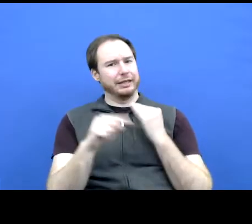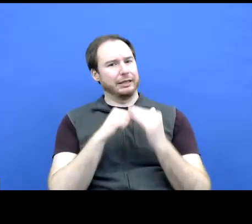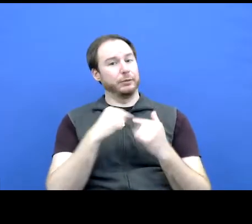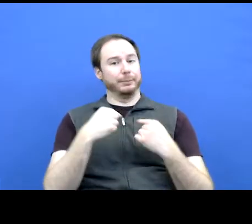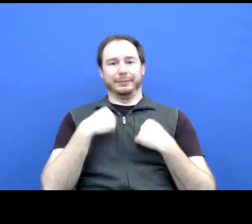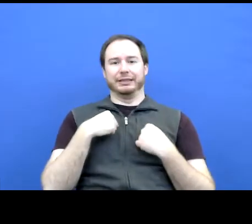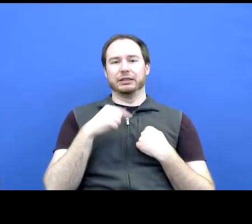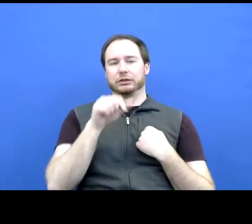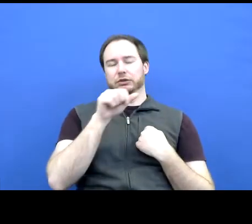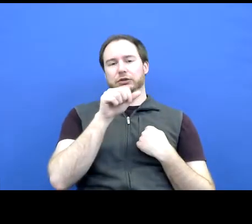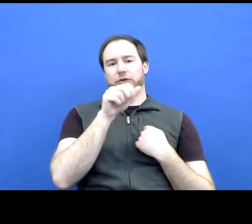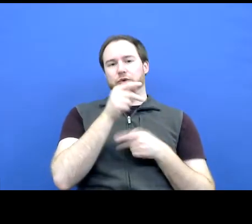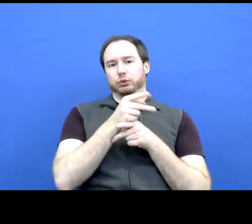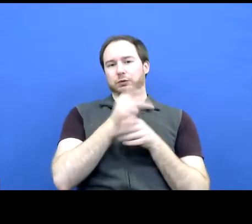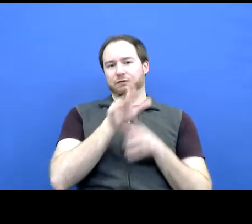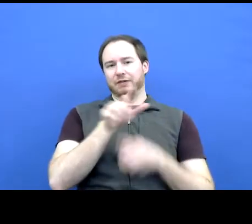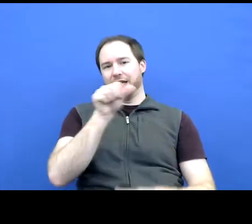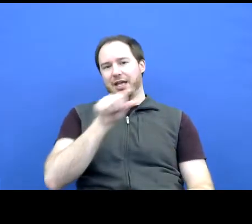to